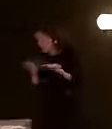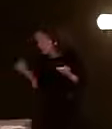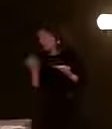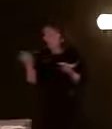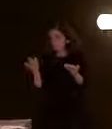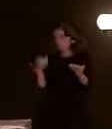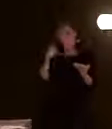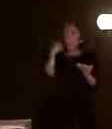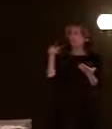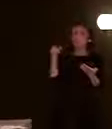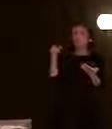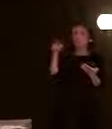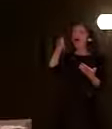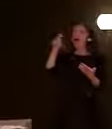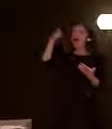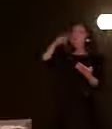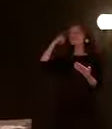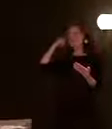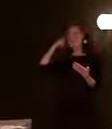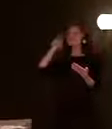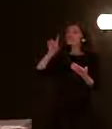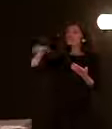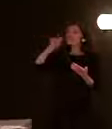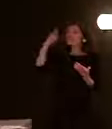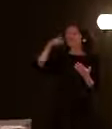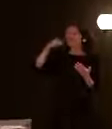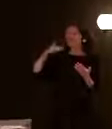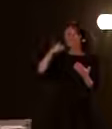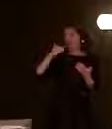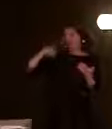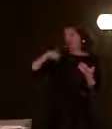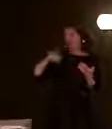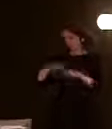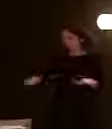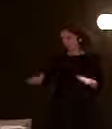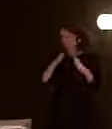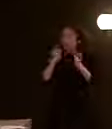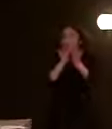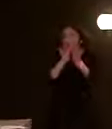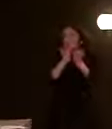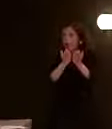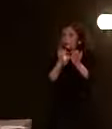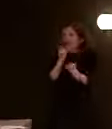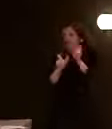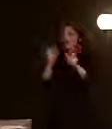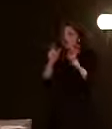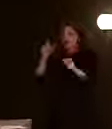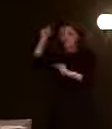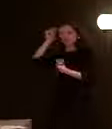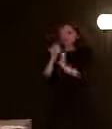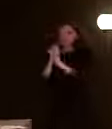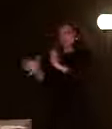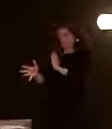but obviously during this time, at the end of it, we chat, we talk about the books they're reading, about the books I'm reading.